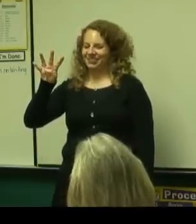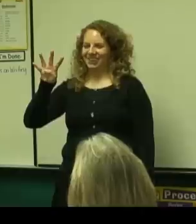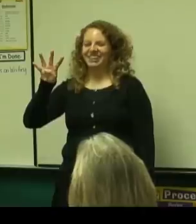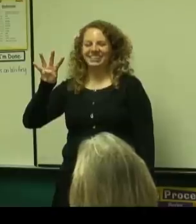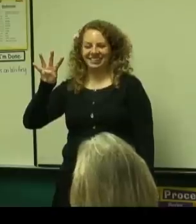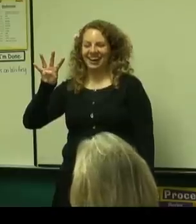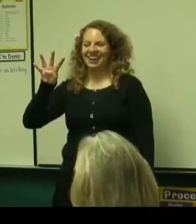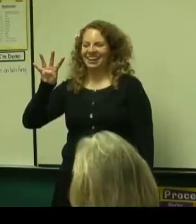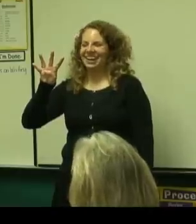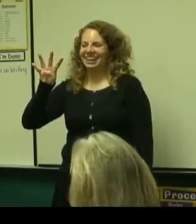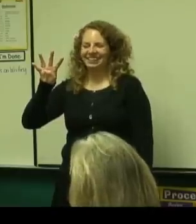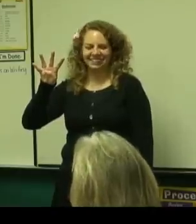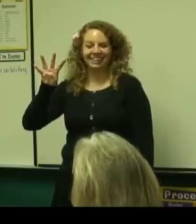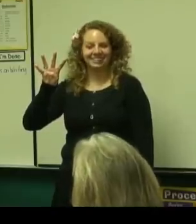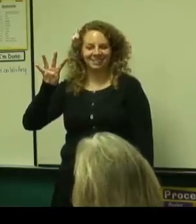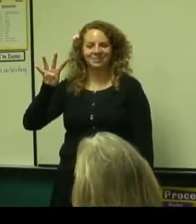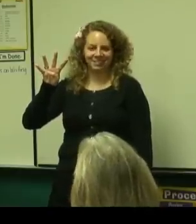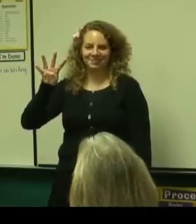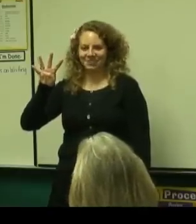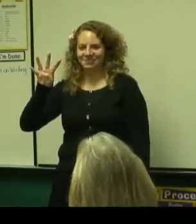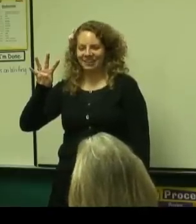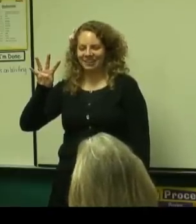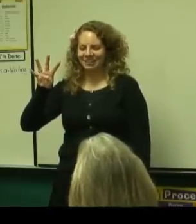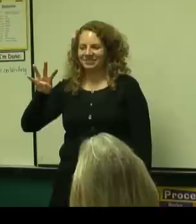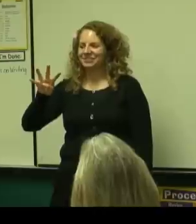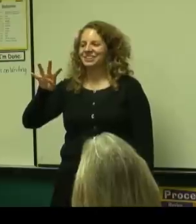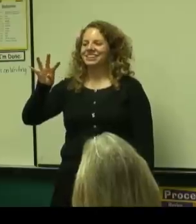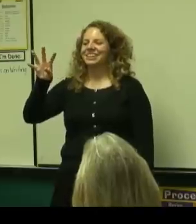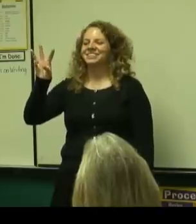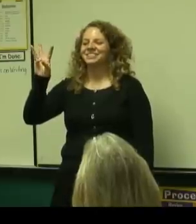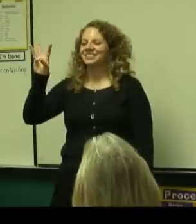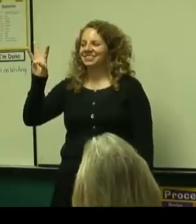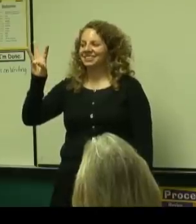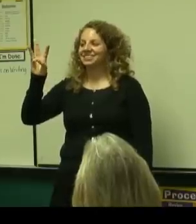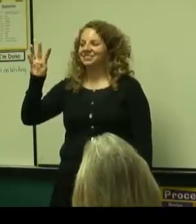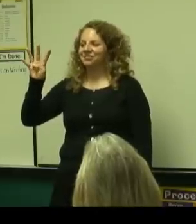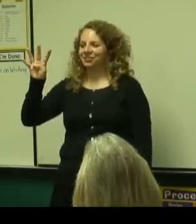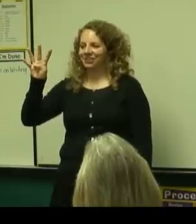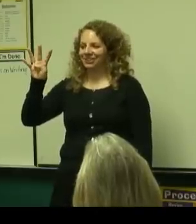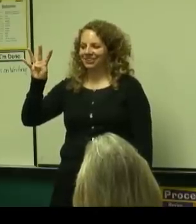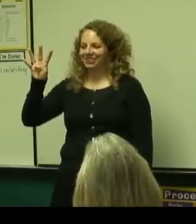64. It's hard. It's like a tongue twister for your fingers. Okay, so 64.